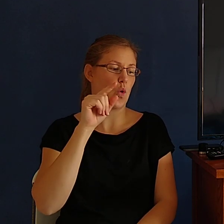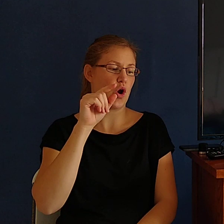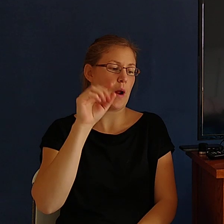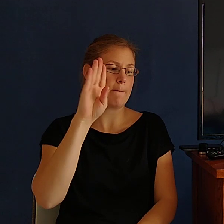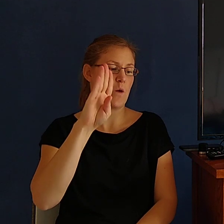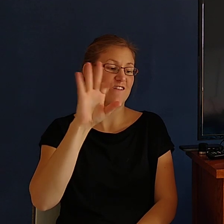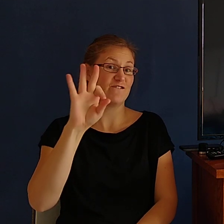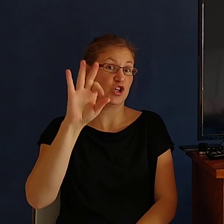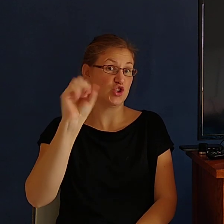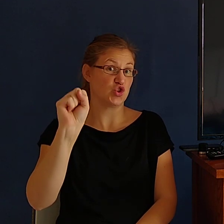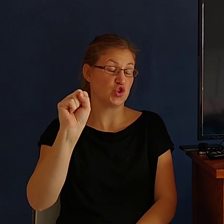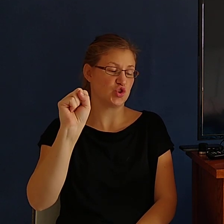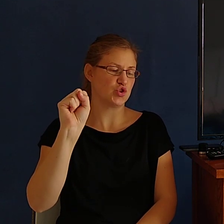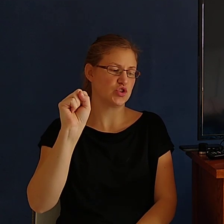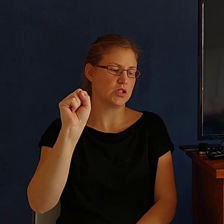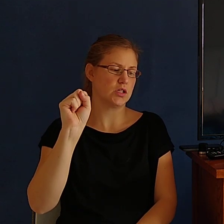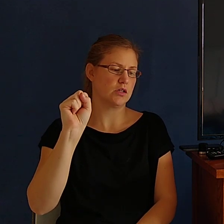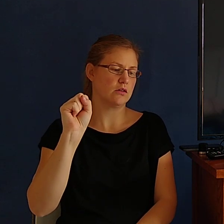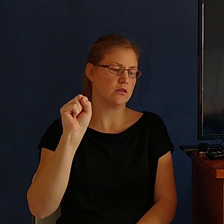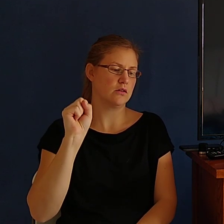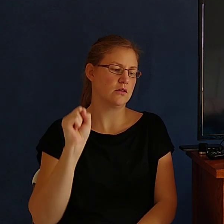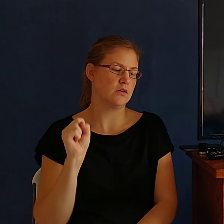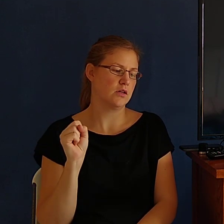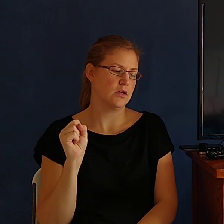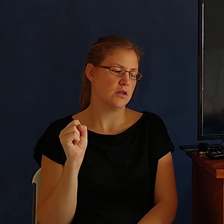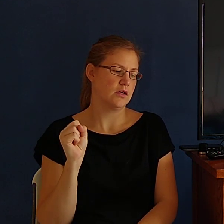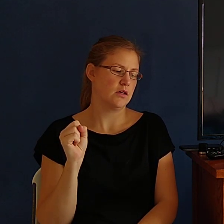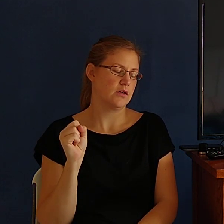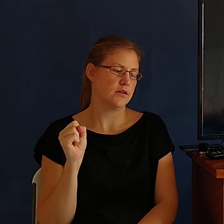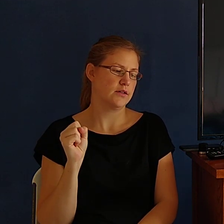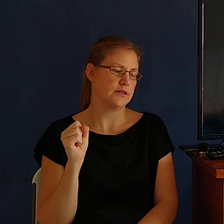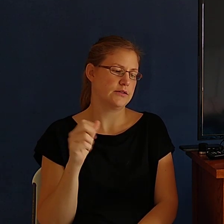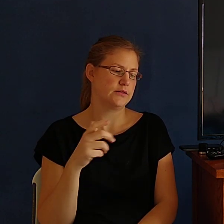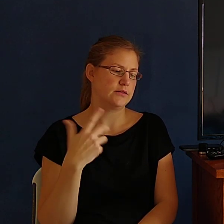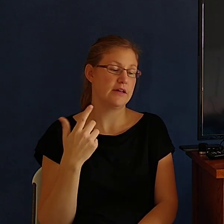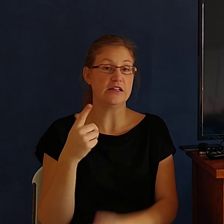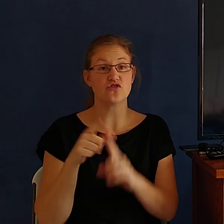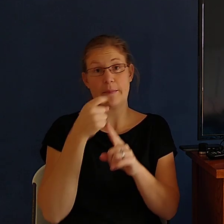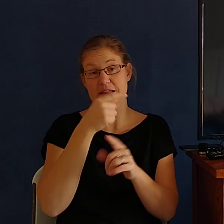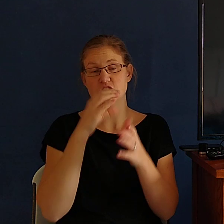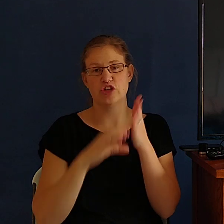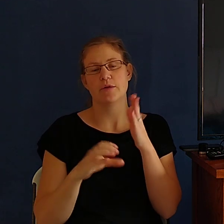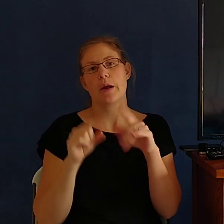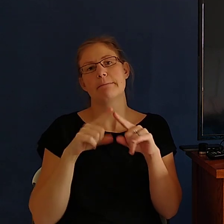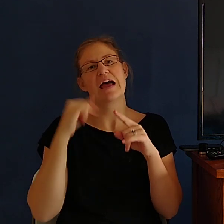of the scope of this chapter, but if you want to